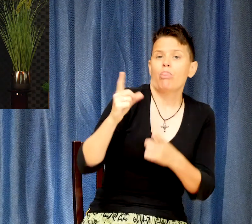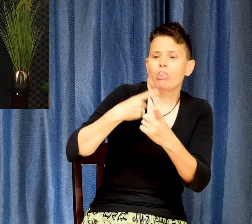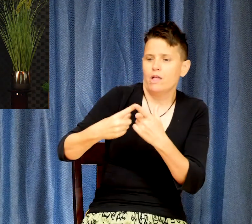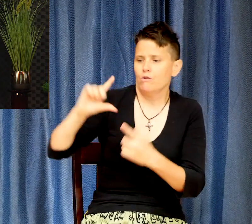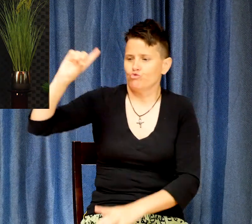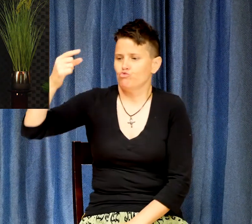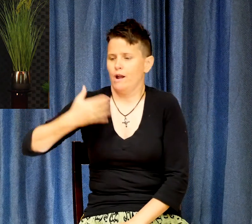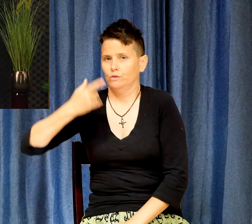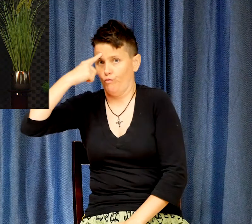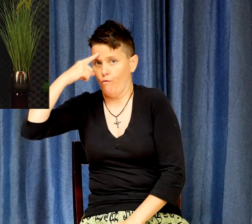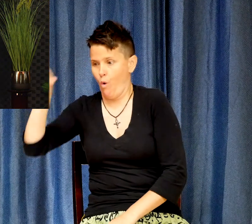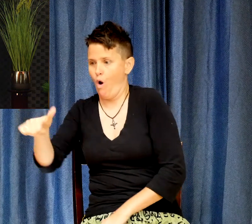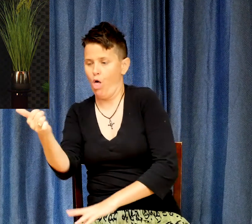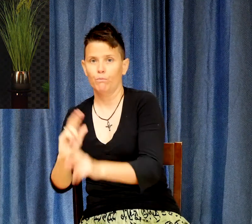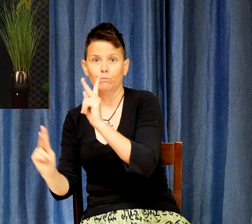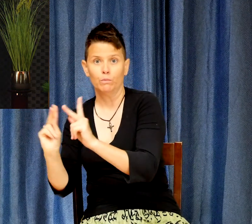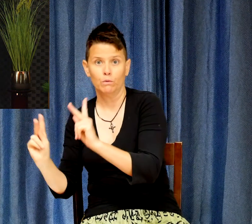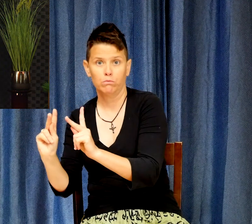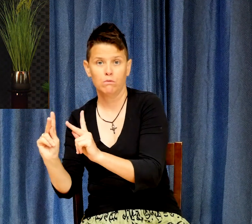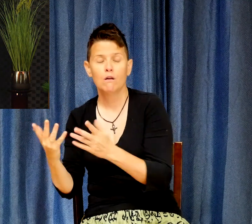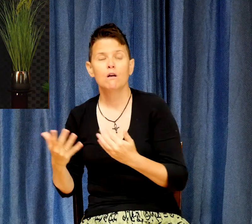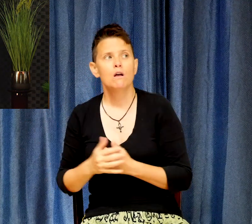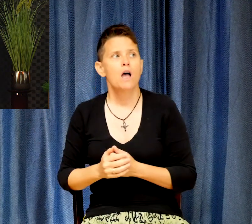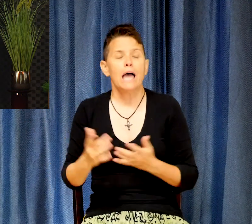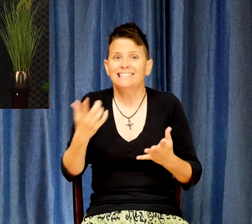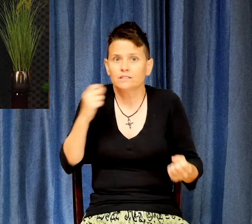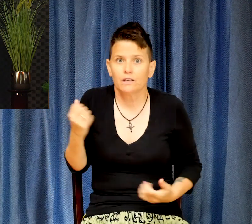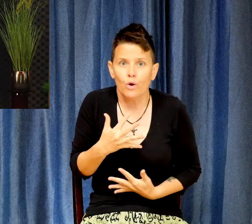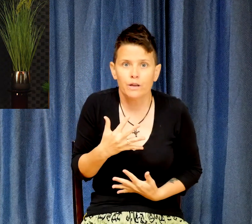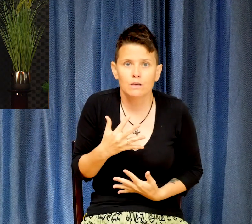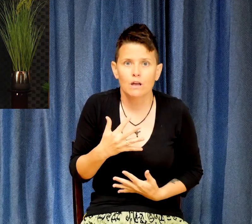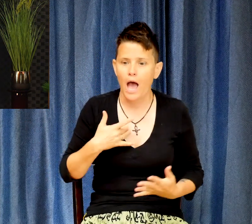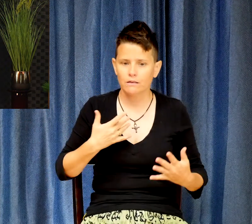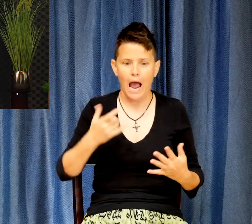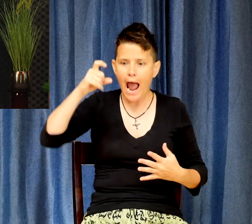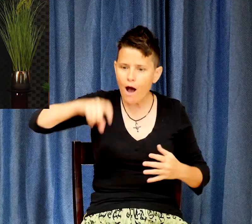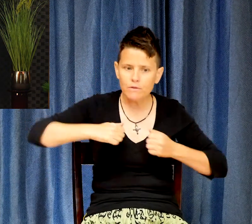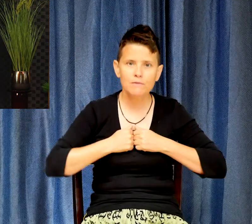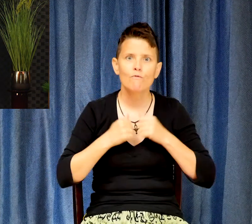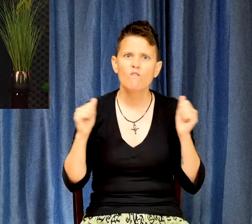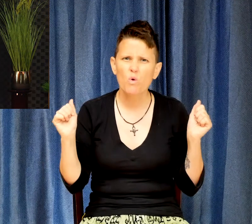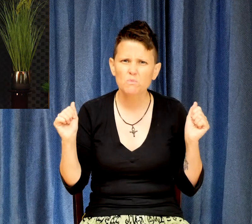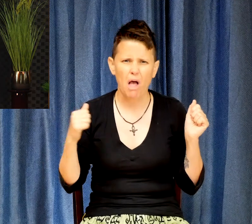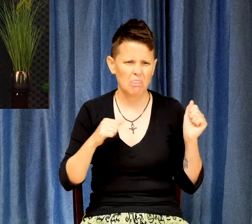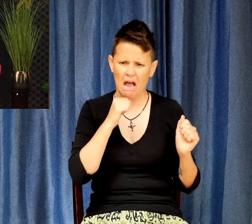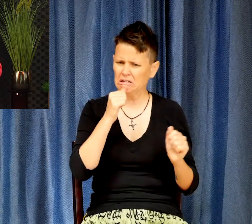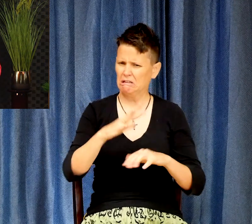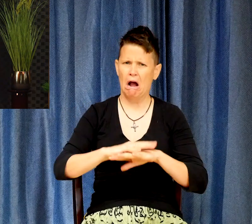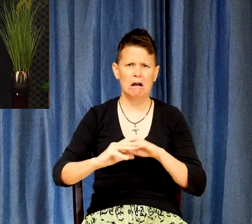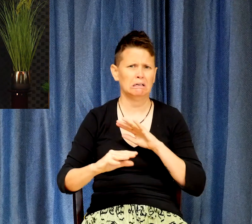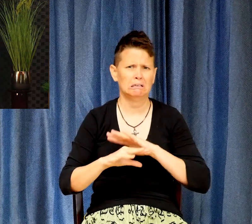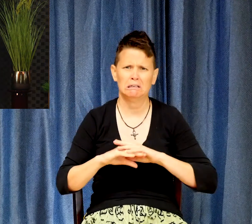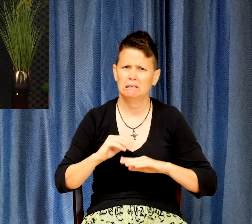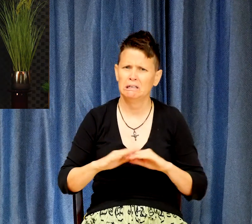It's scary work, y'all. It's vulnerable. It's uncomfortable. As part of this exploration, I'm reading the book right now with